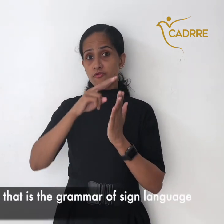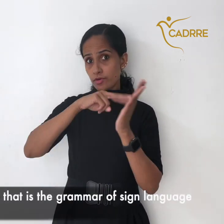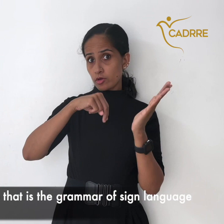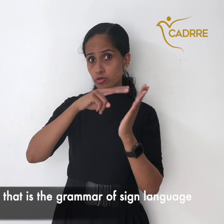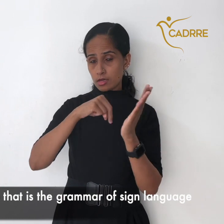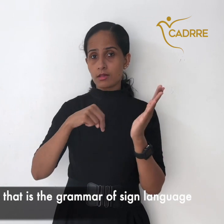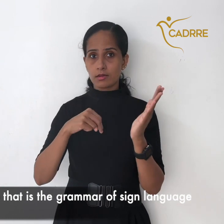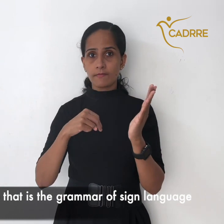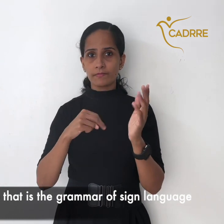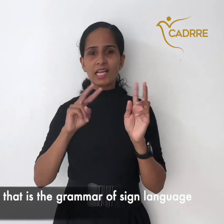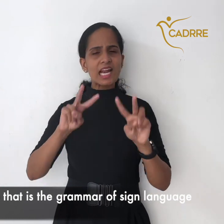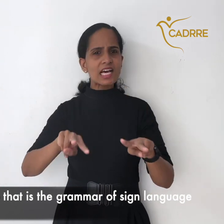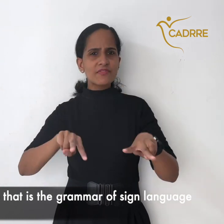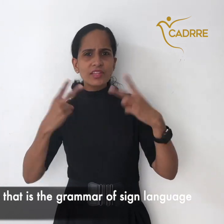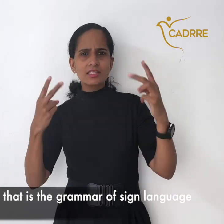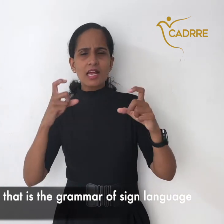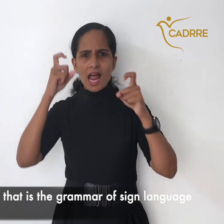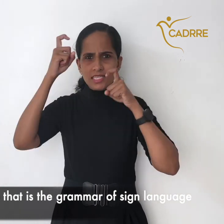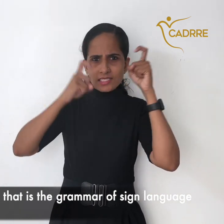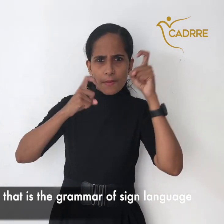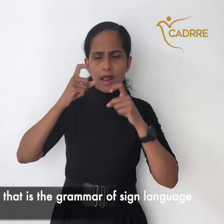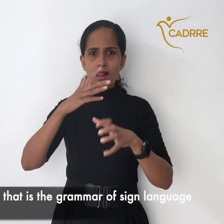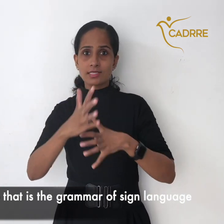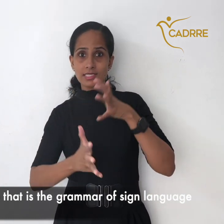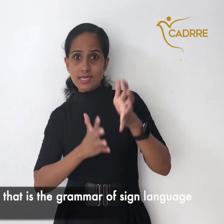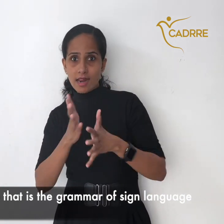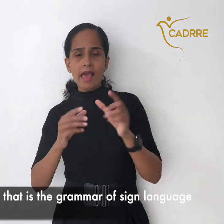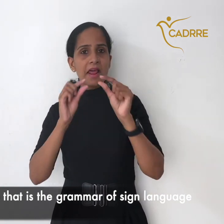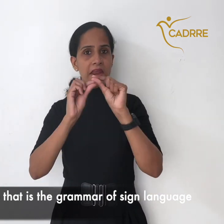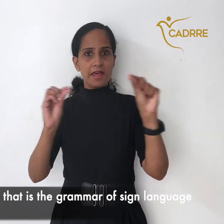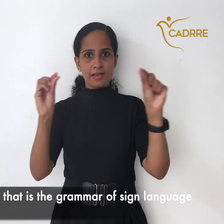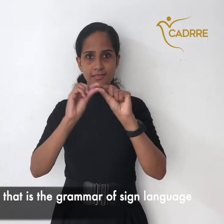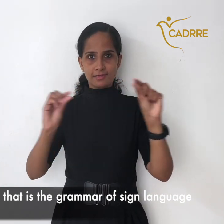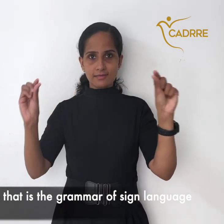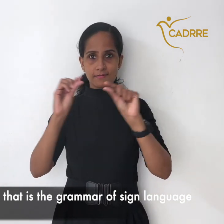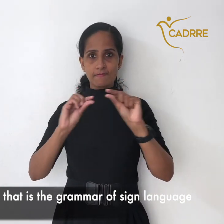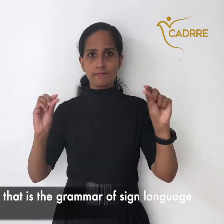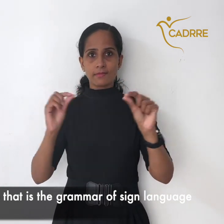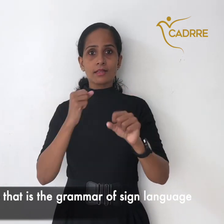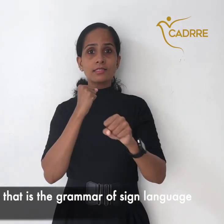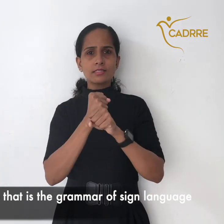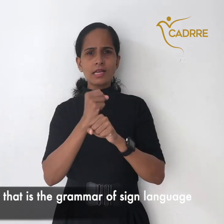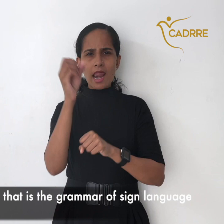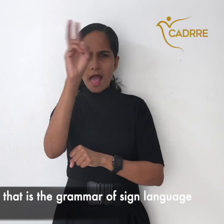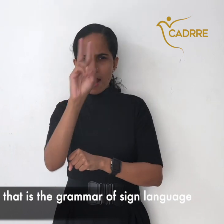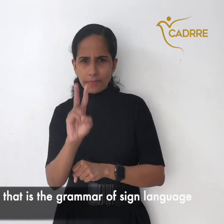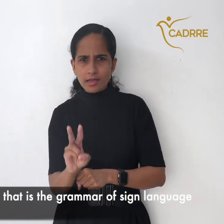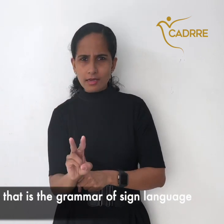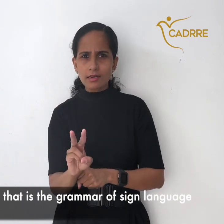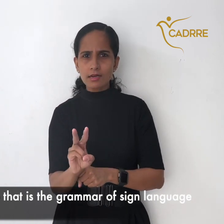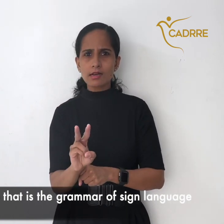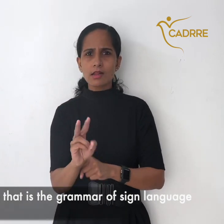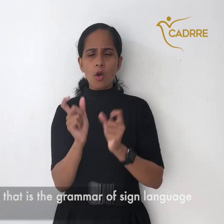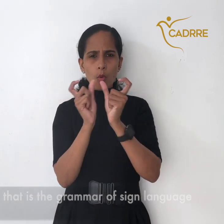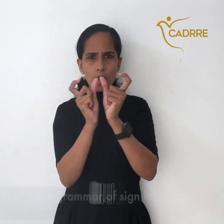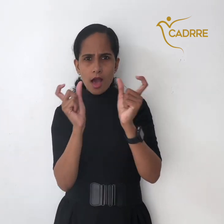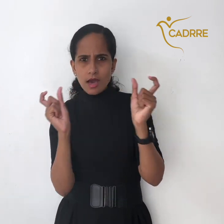Expressions are different, so that's the grammar of sign language, which